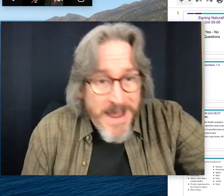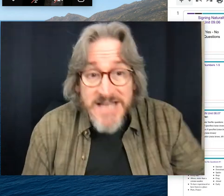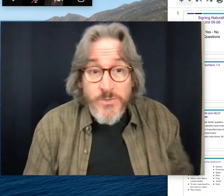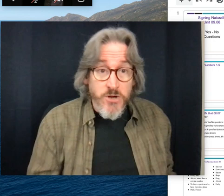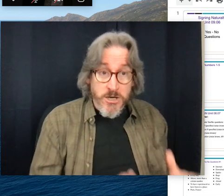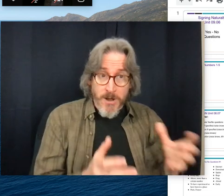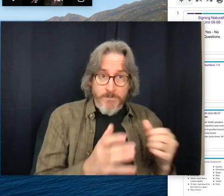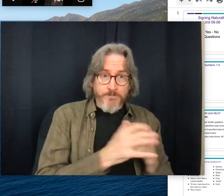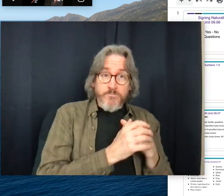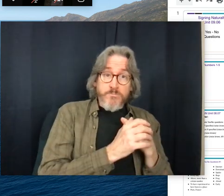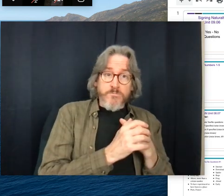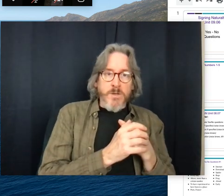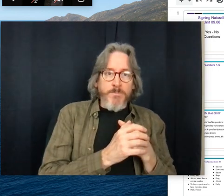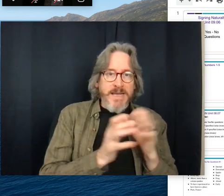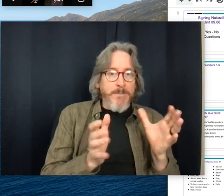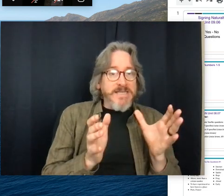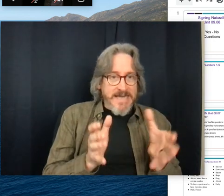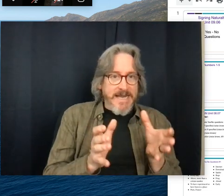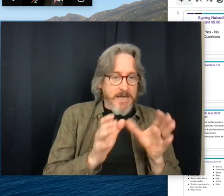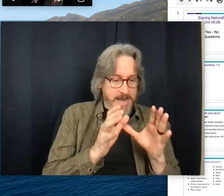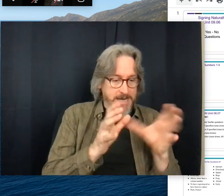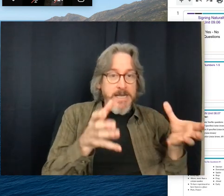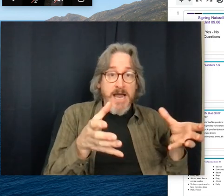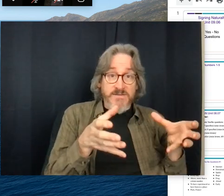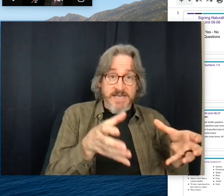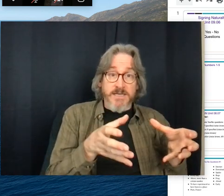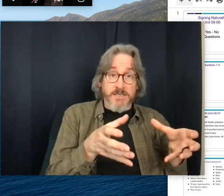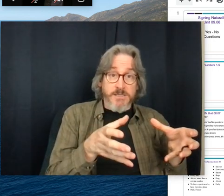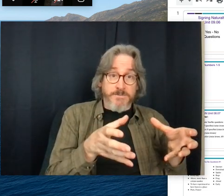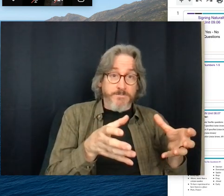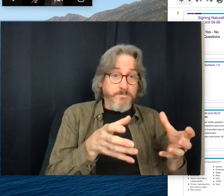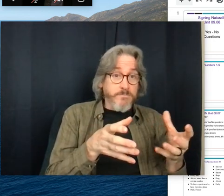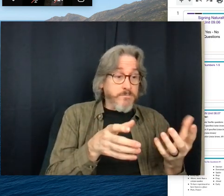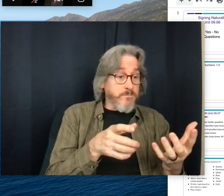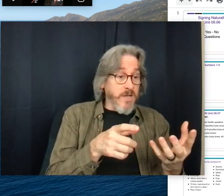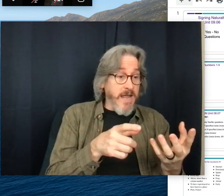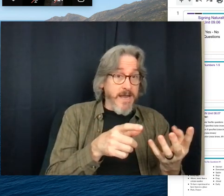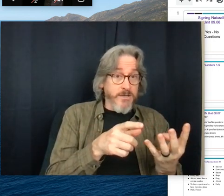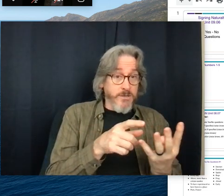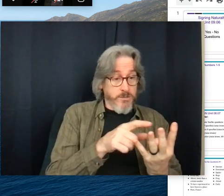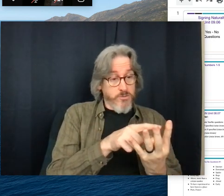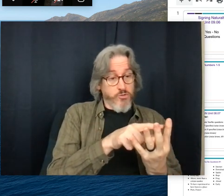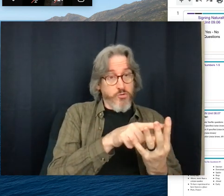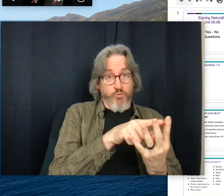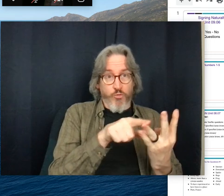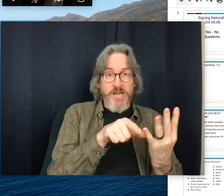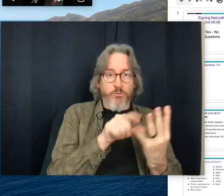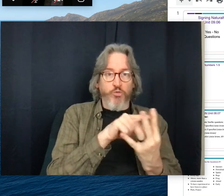In the past, we've talked about being able to take any kind of sentence and